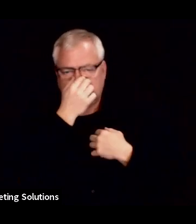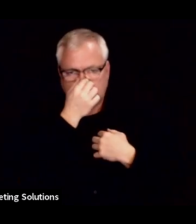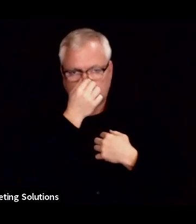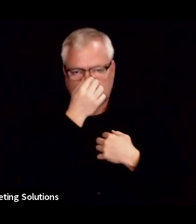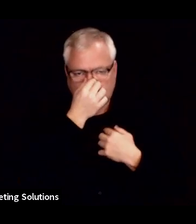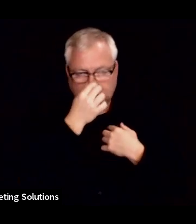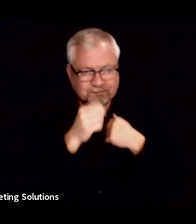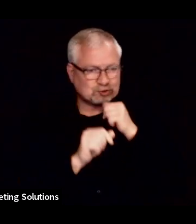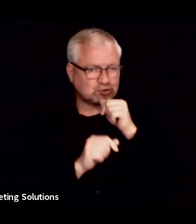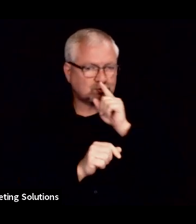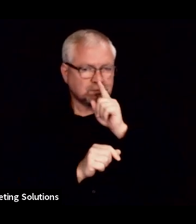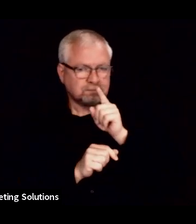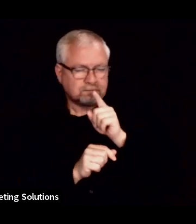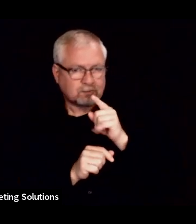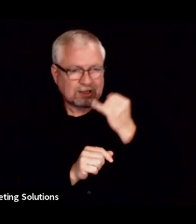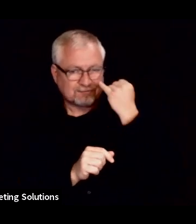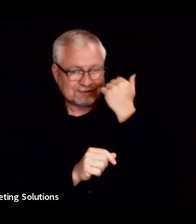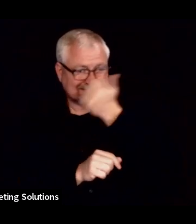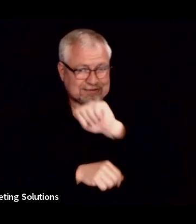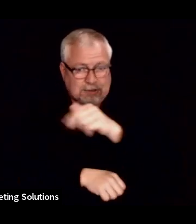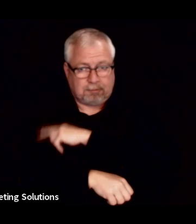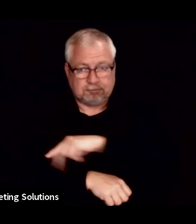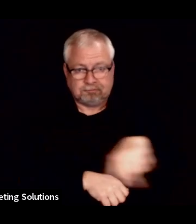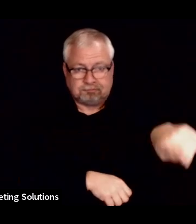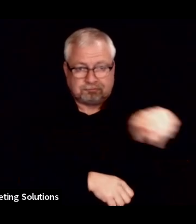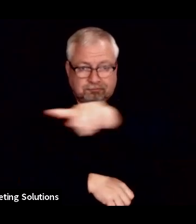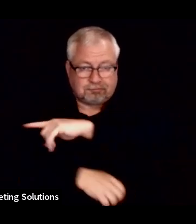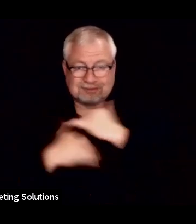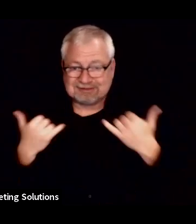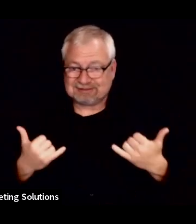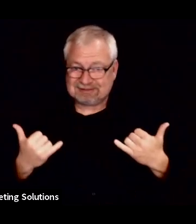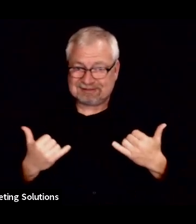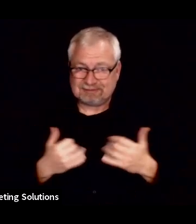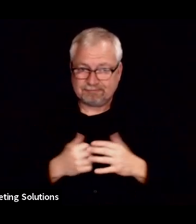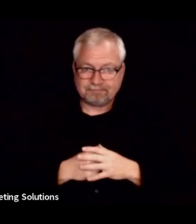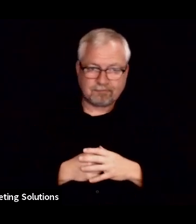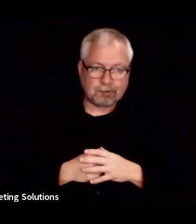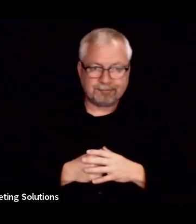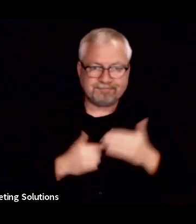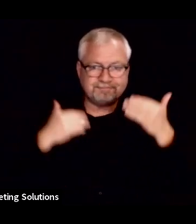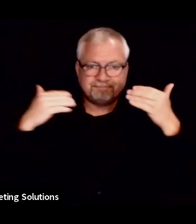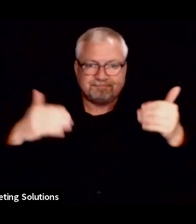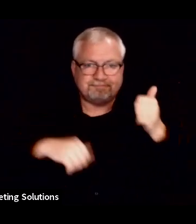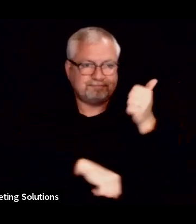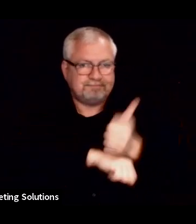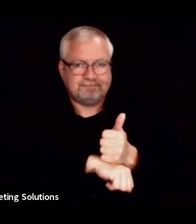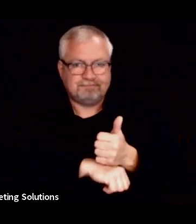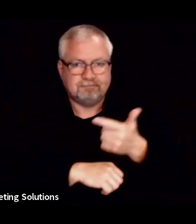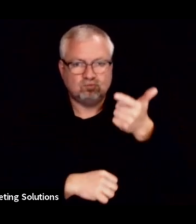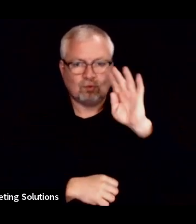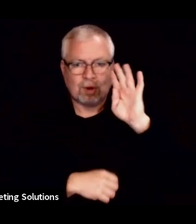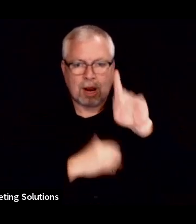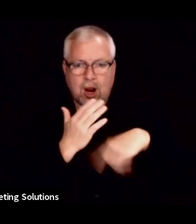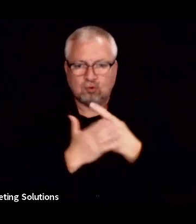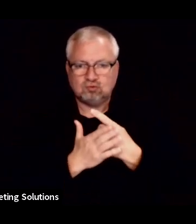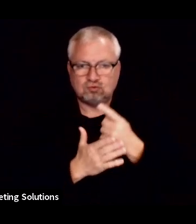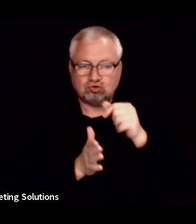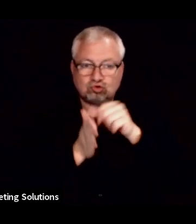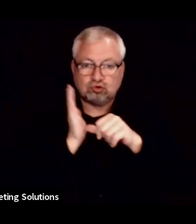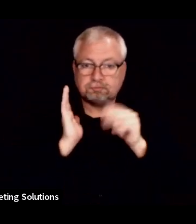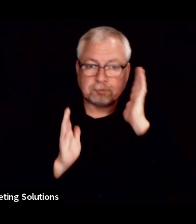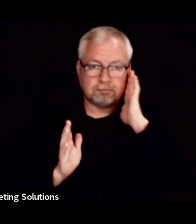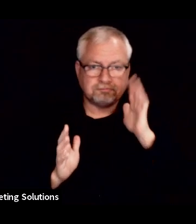the hospitals have opened up their 24-hour surge beds. They may be doing that. That would be their